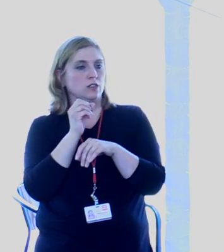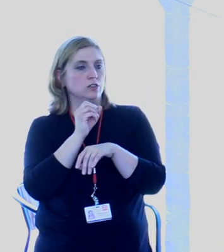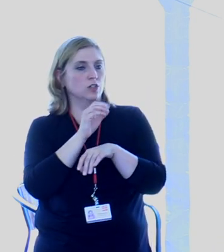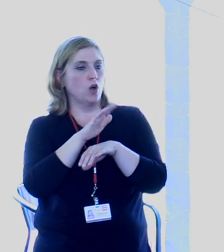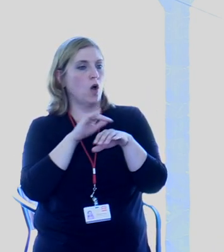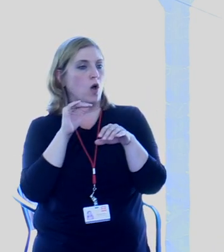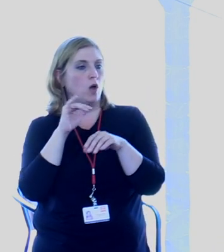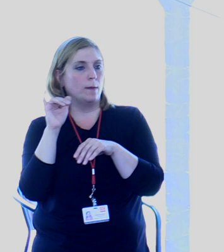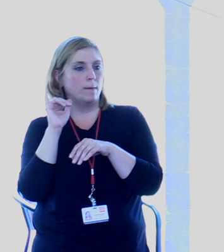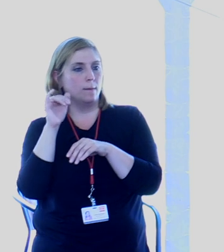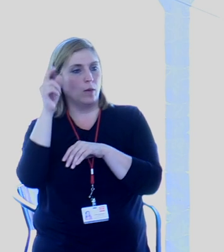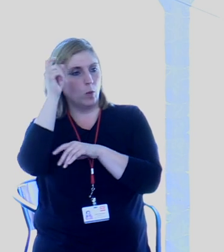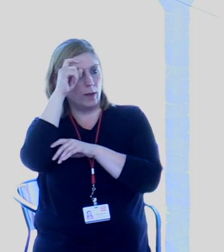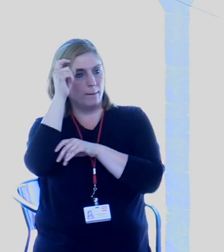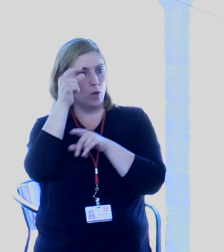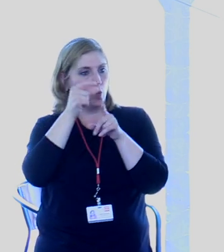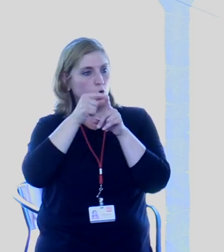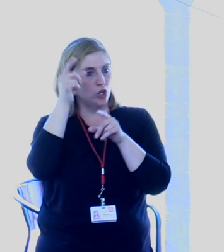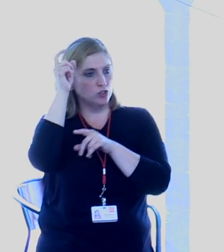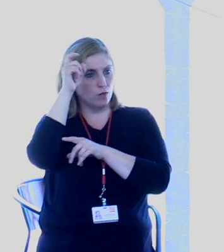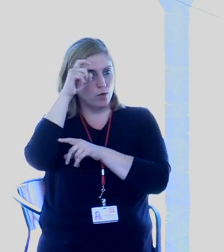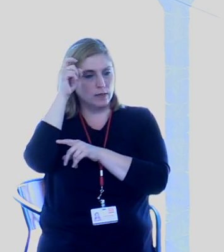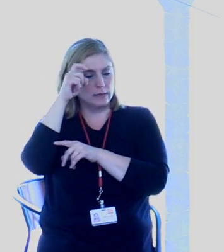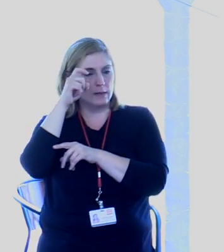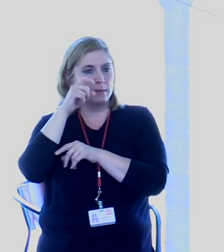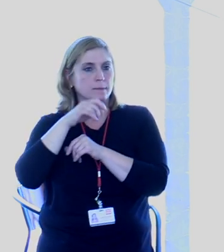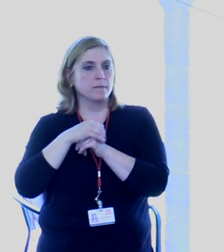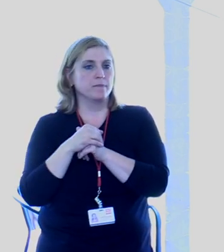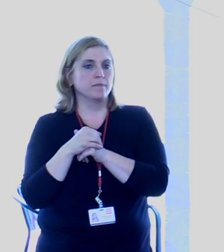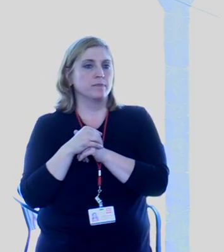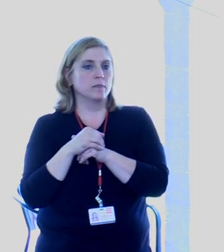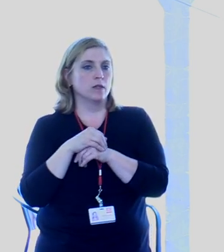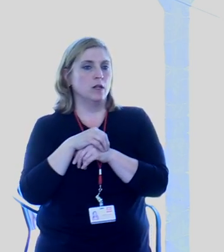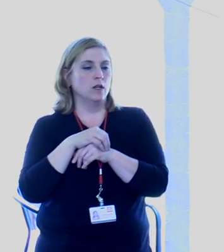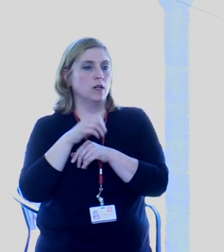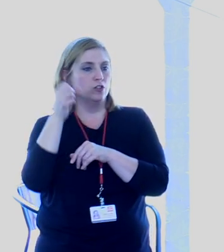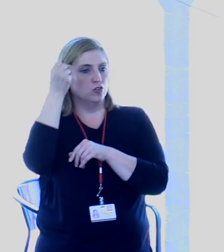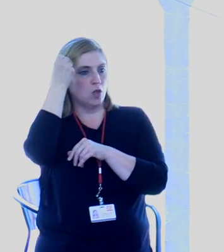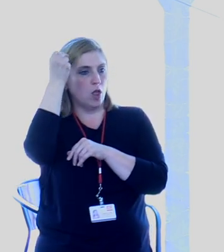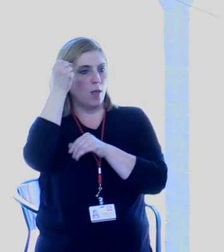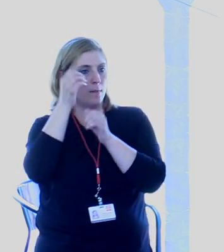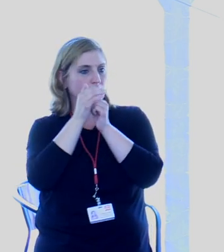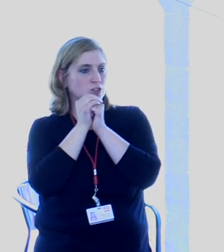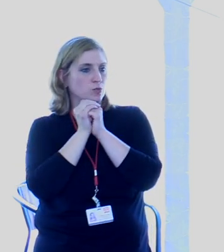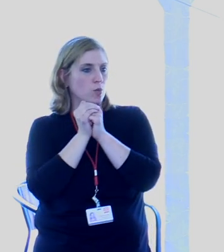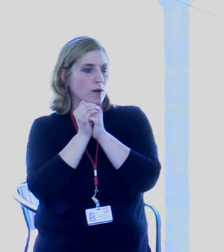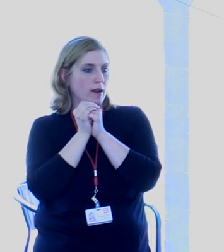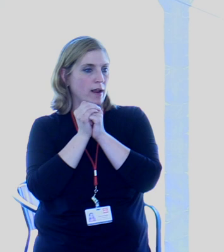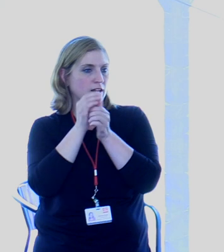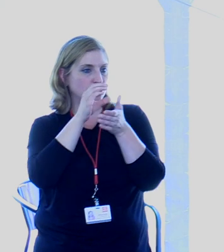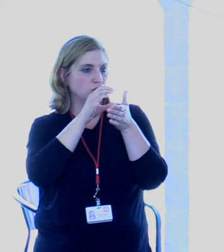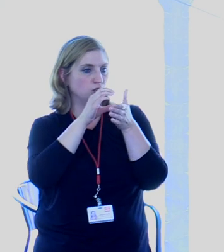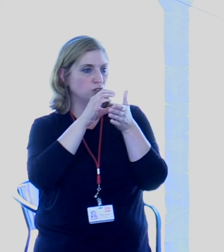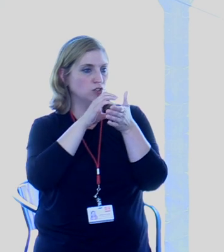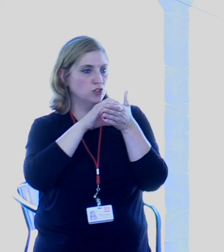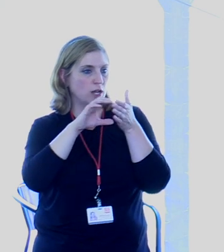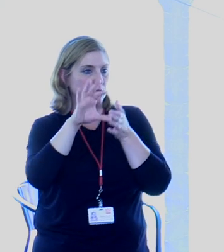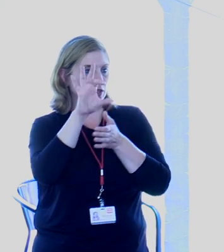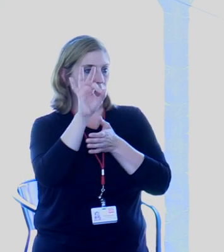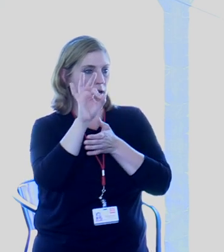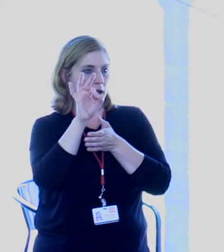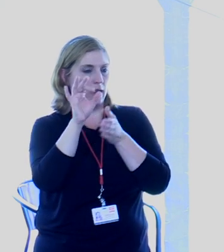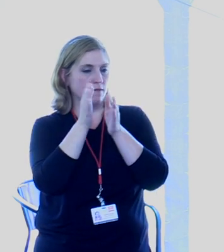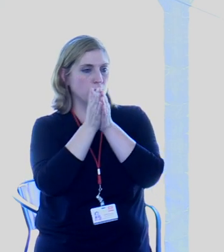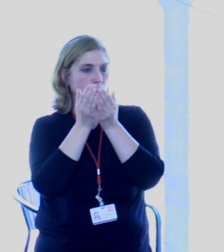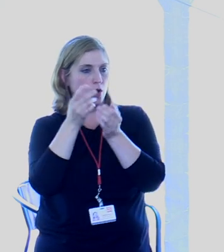the words of wisdom. So, Solomon's prayer in chapter 9 of the Book of